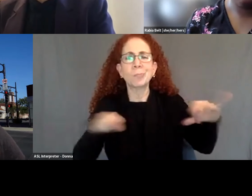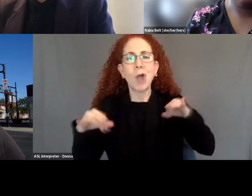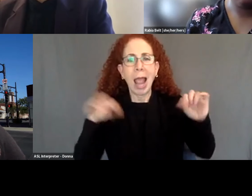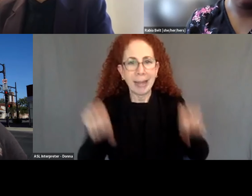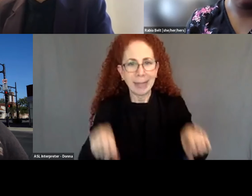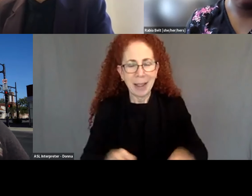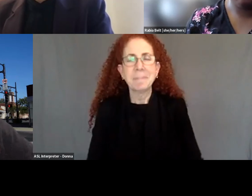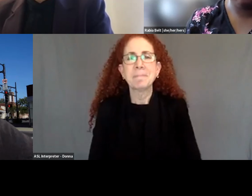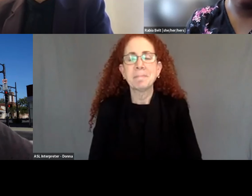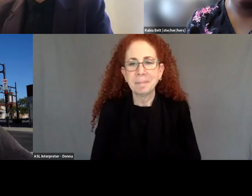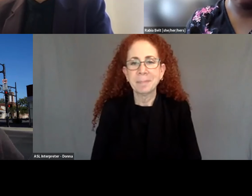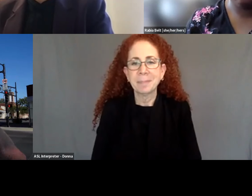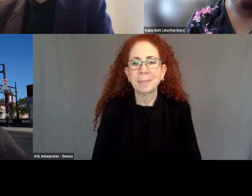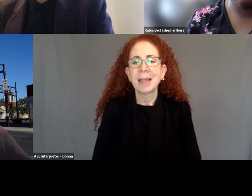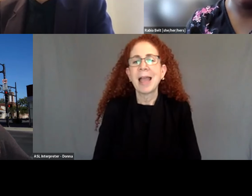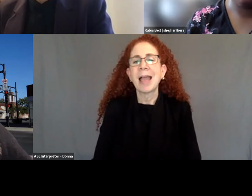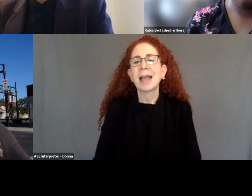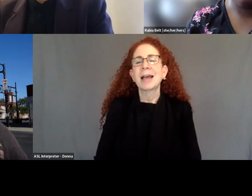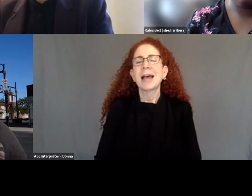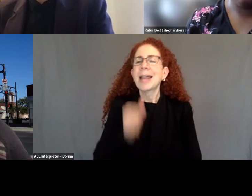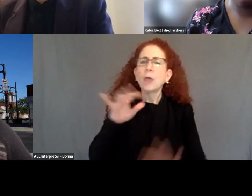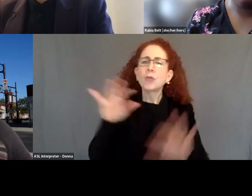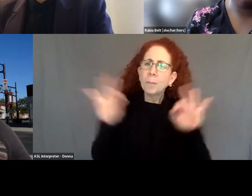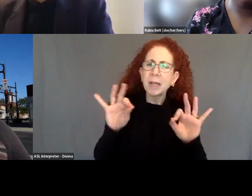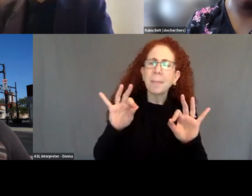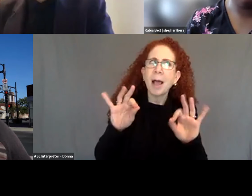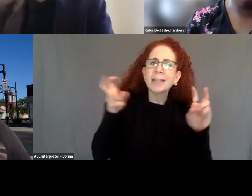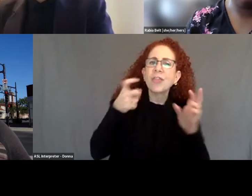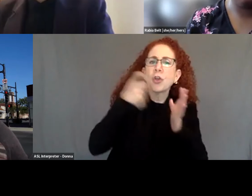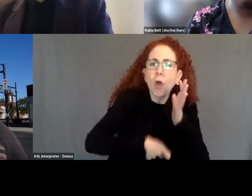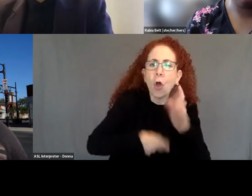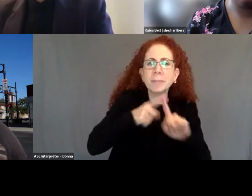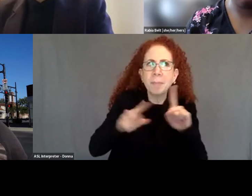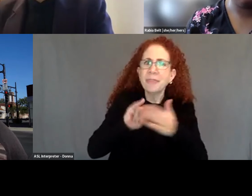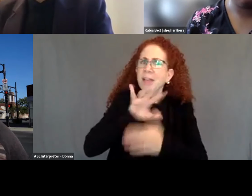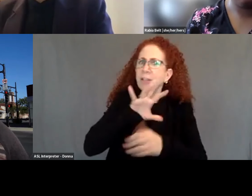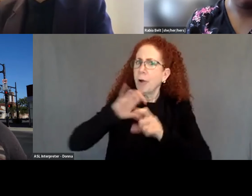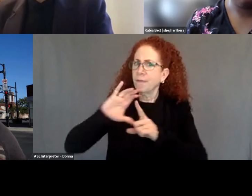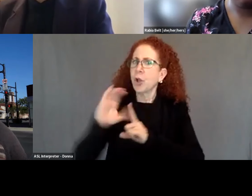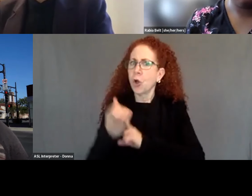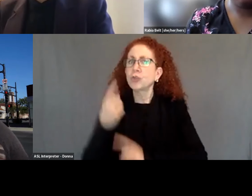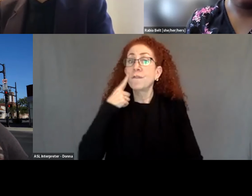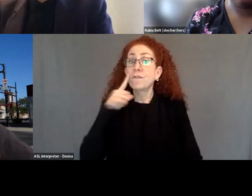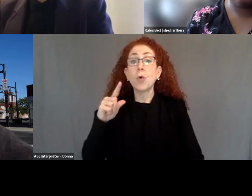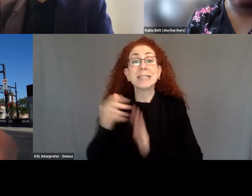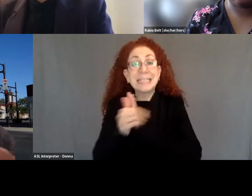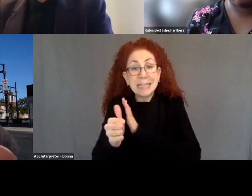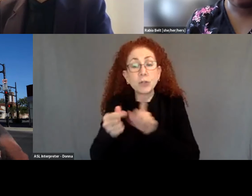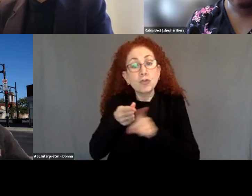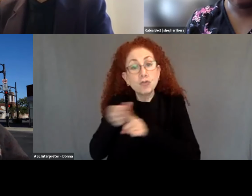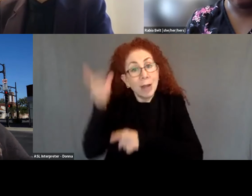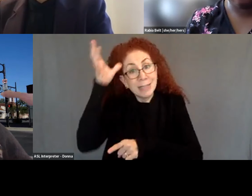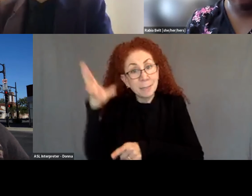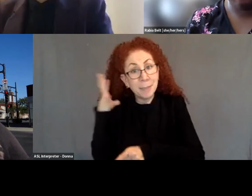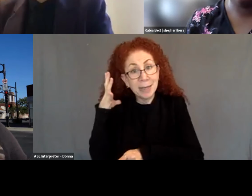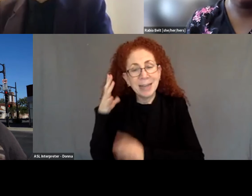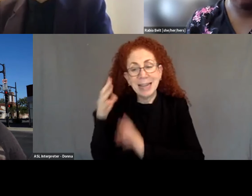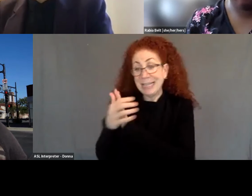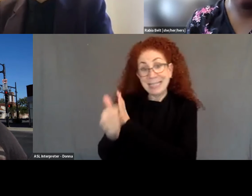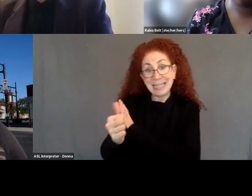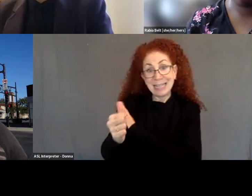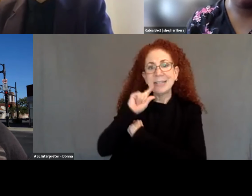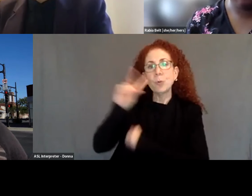And that's not to minimize the cost, but that's part of the culture, especially for the skilled trades in the early 20th century. And I just want to stress, skill is a political